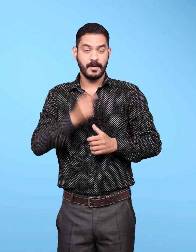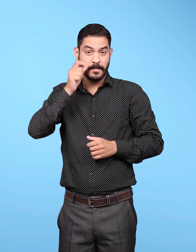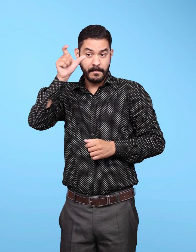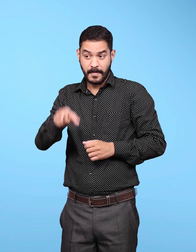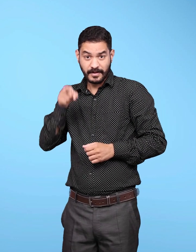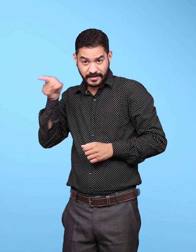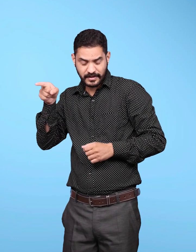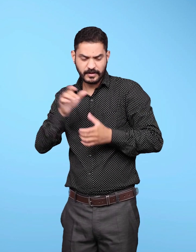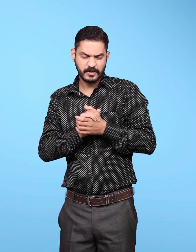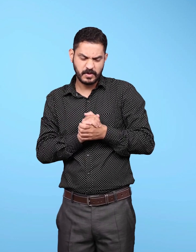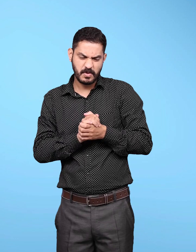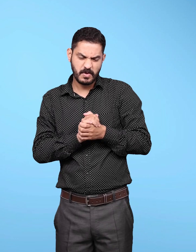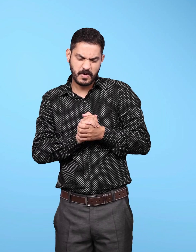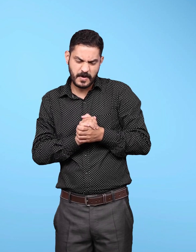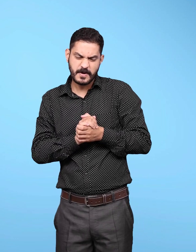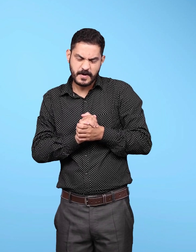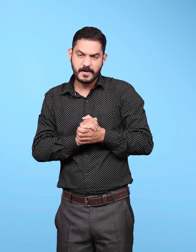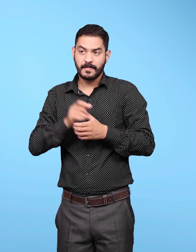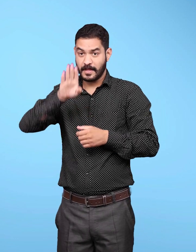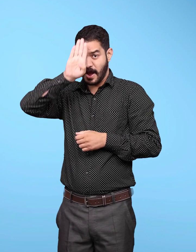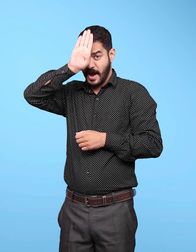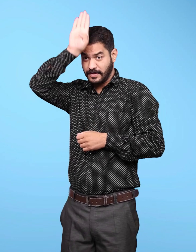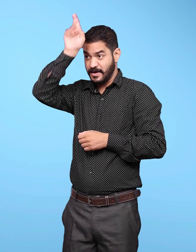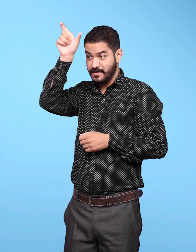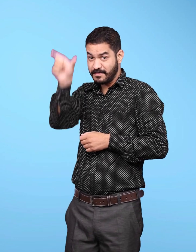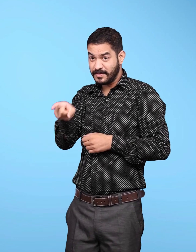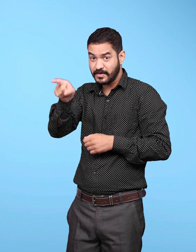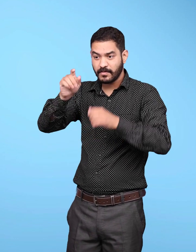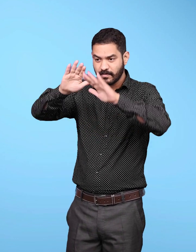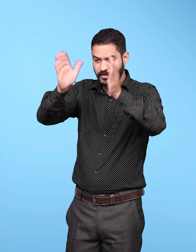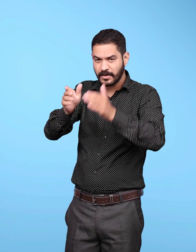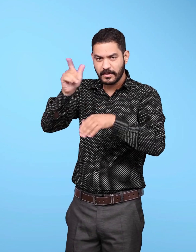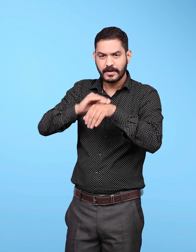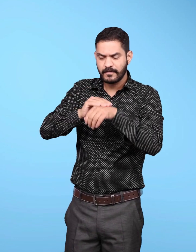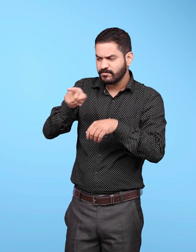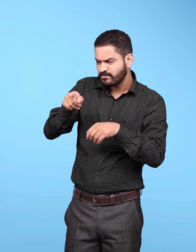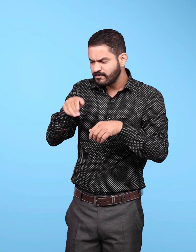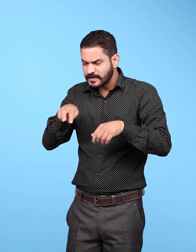Just then, the king's potter was on the lookout for fuel with which to bake his pots.